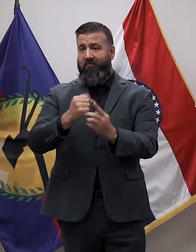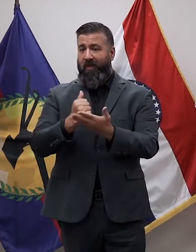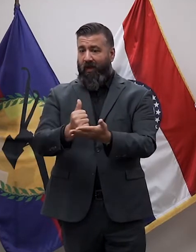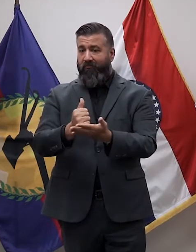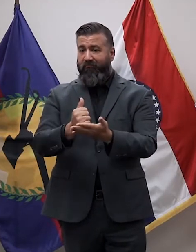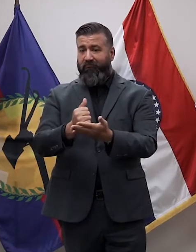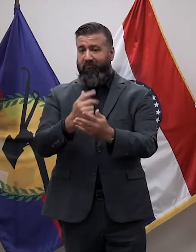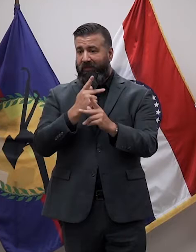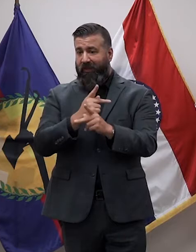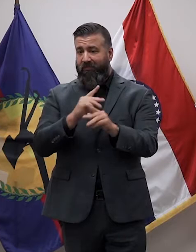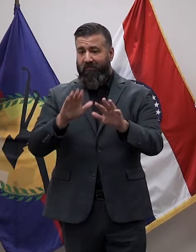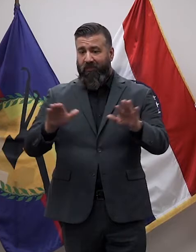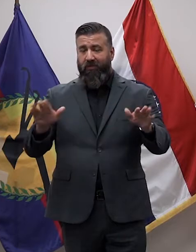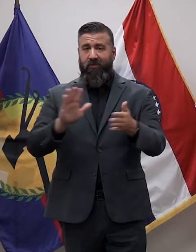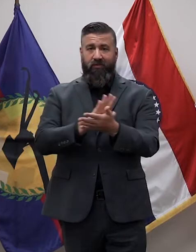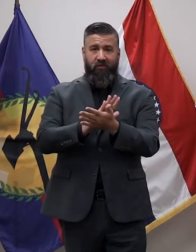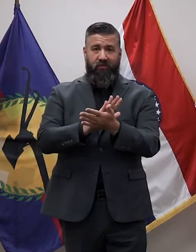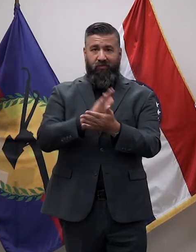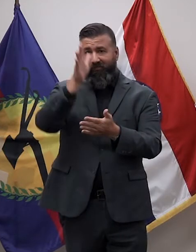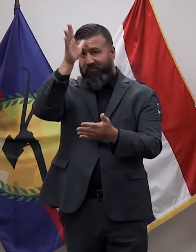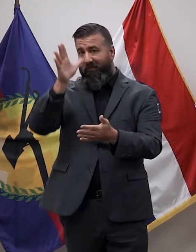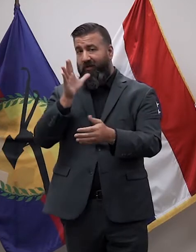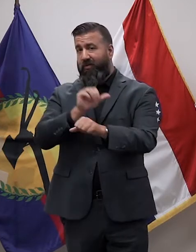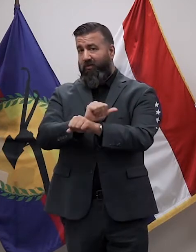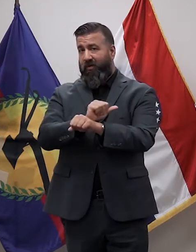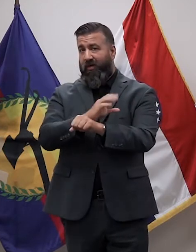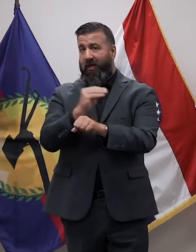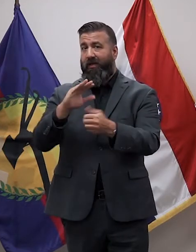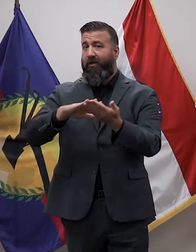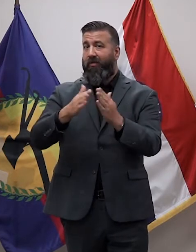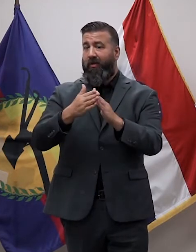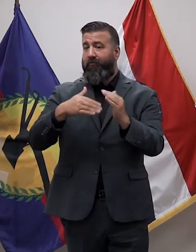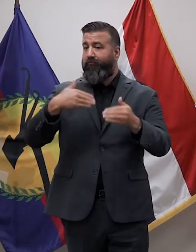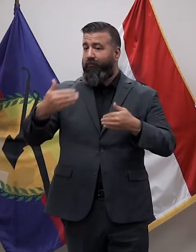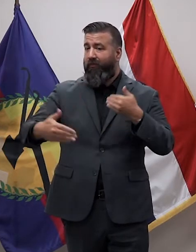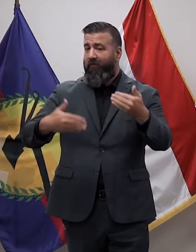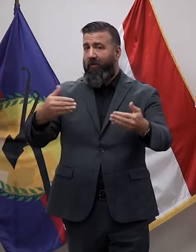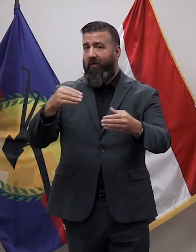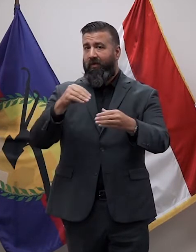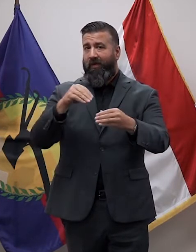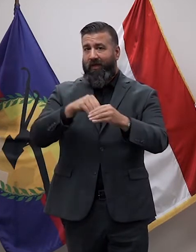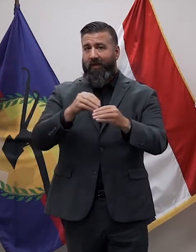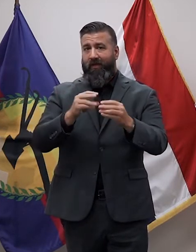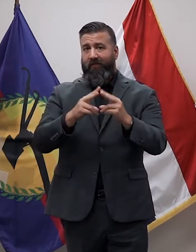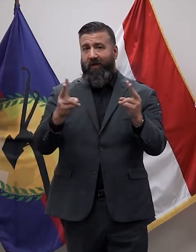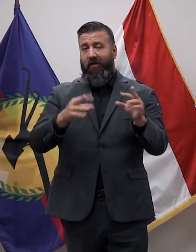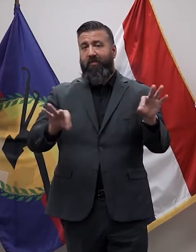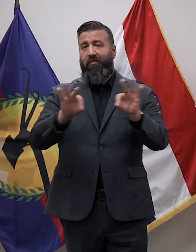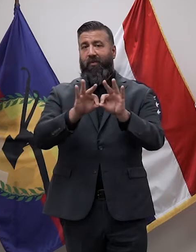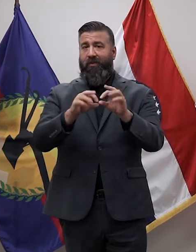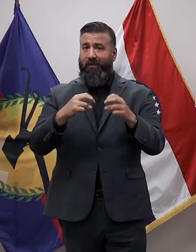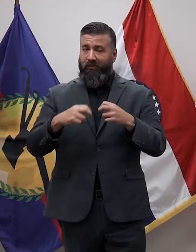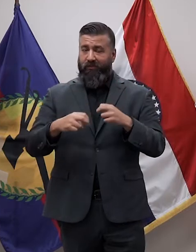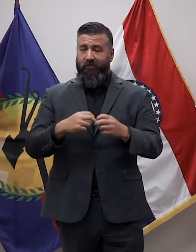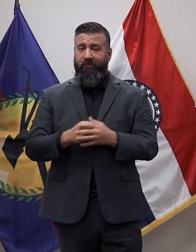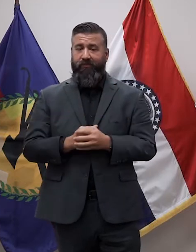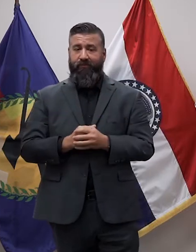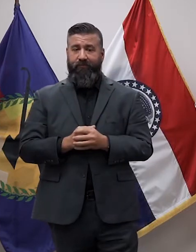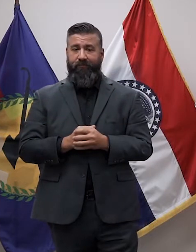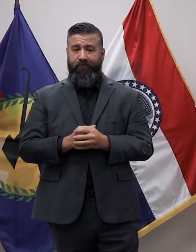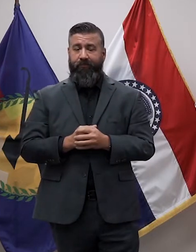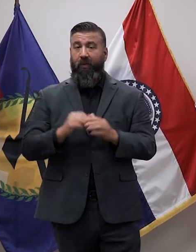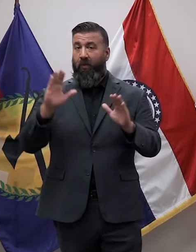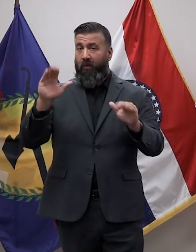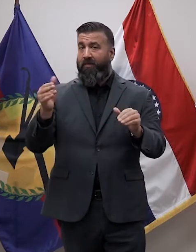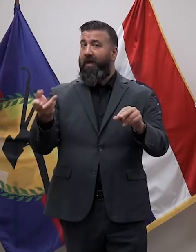school, help keep parents at work, and help keep our community kind of moving forward in those very important issues. We do expect an increase